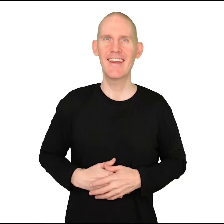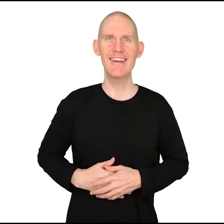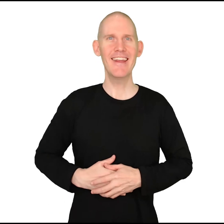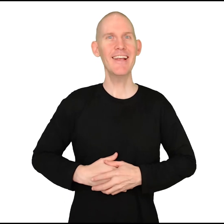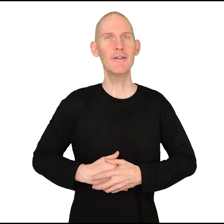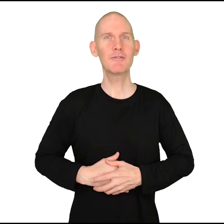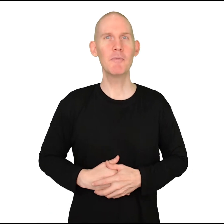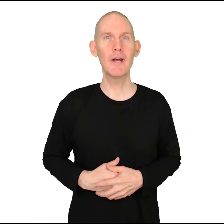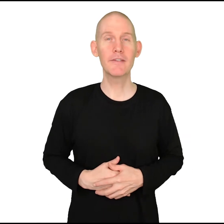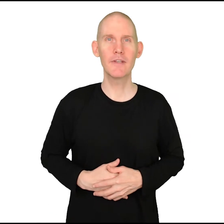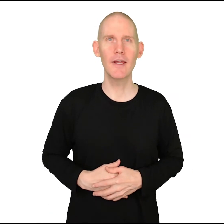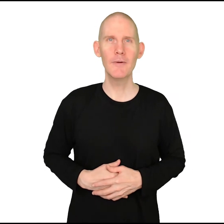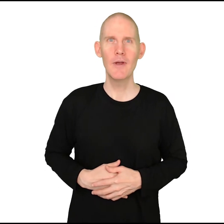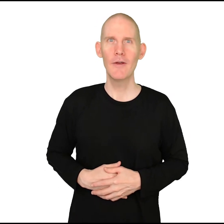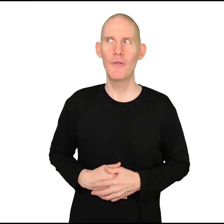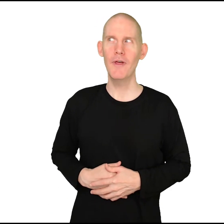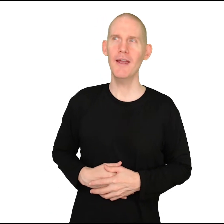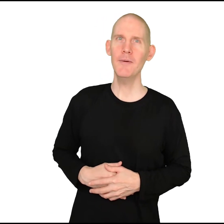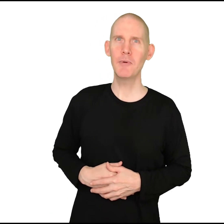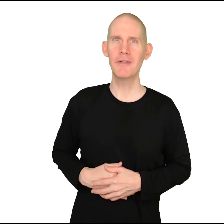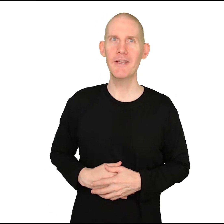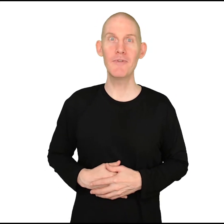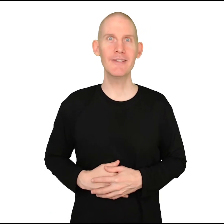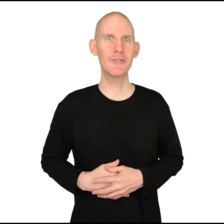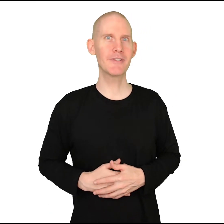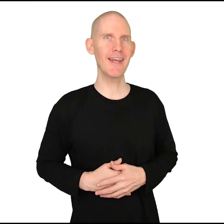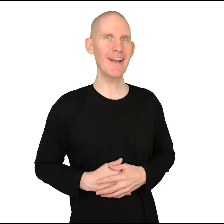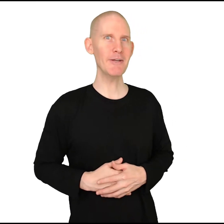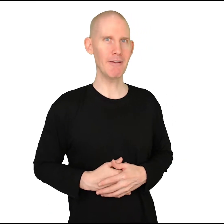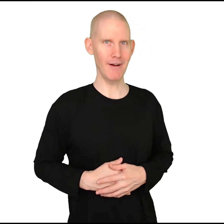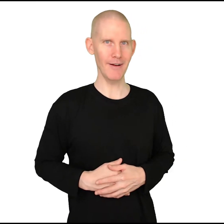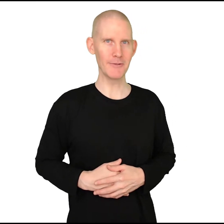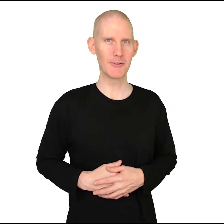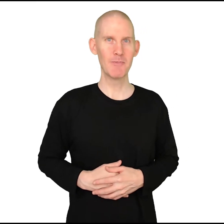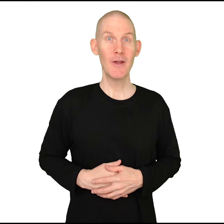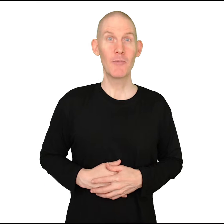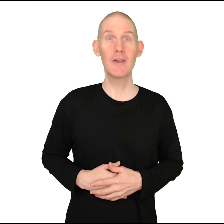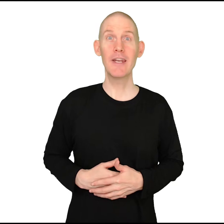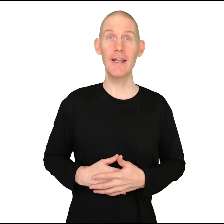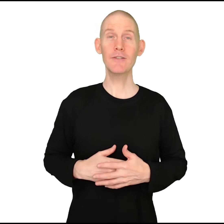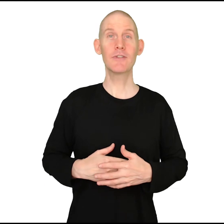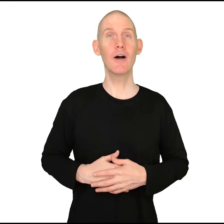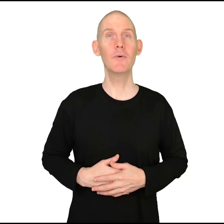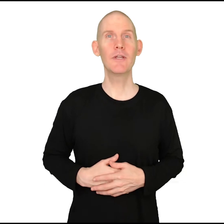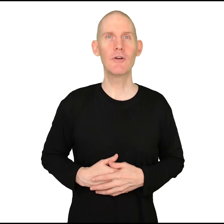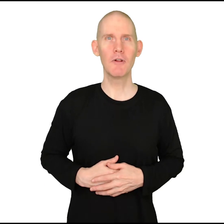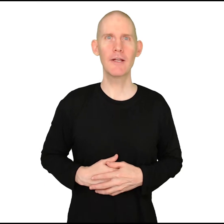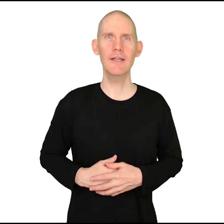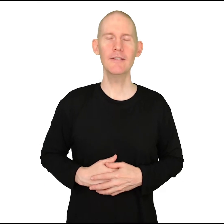In English, we might say, they believe in Santa Claus. Well, in ASL, we can go like this.